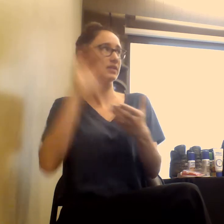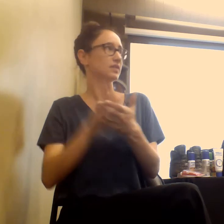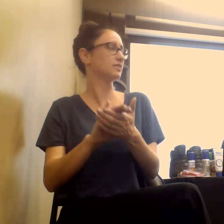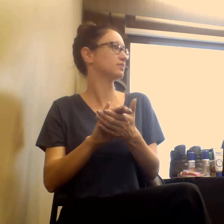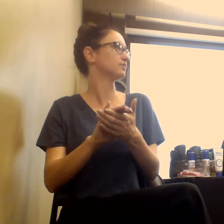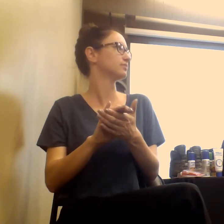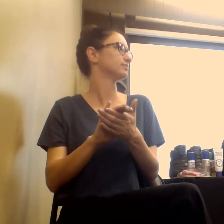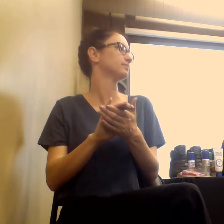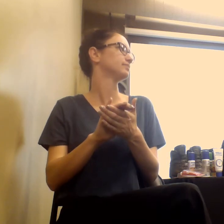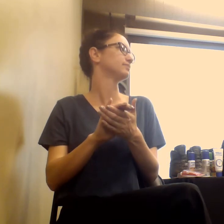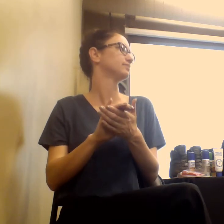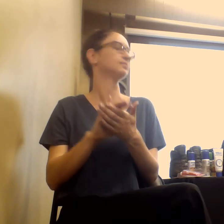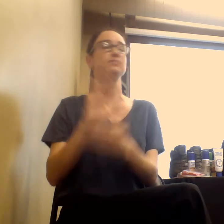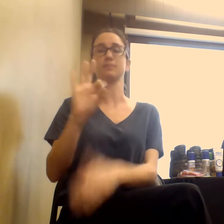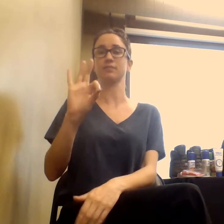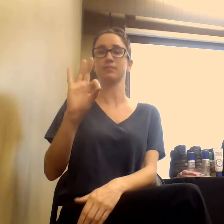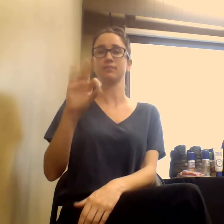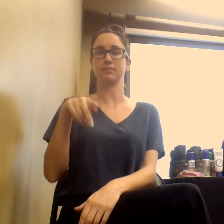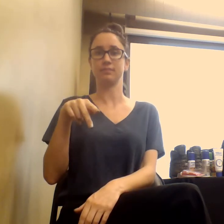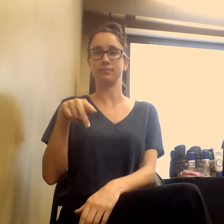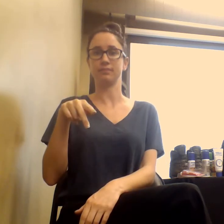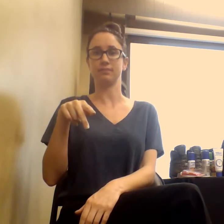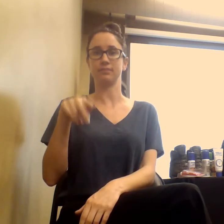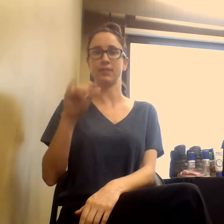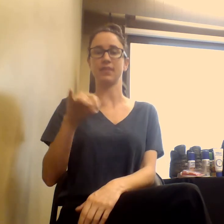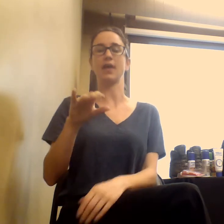what's called the FP or foot placement scale,